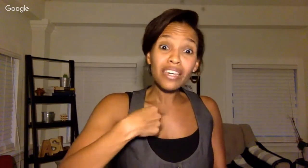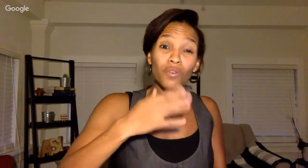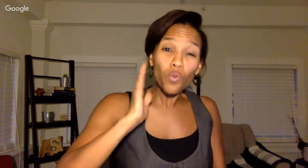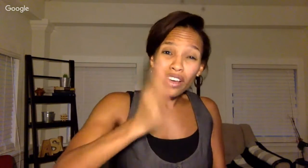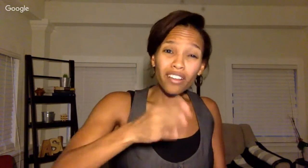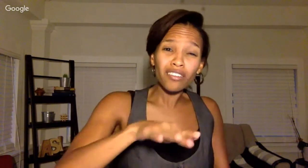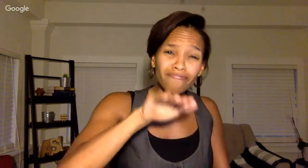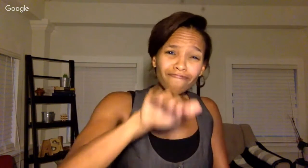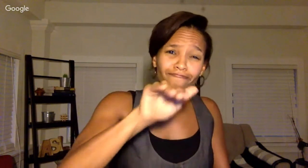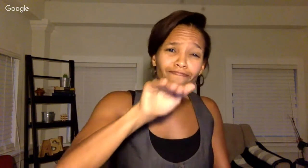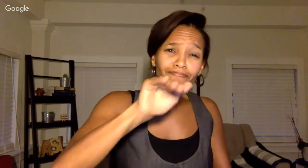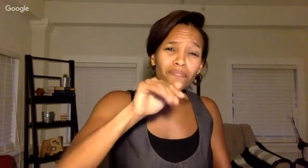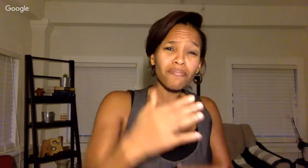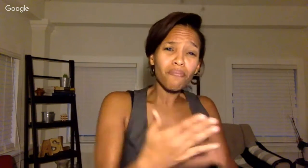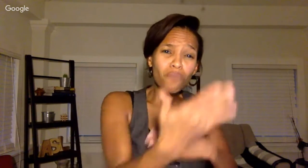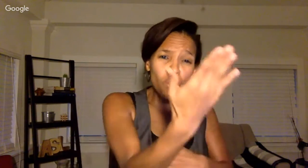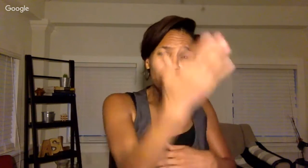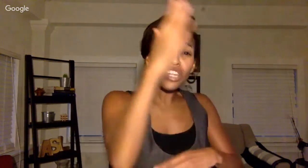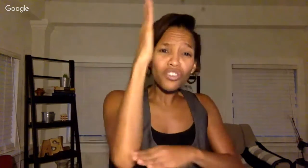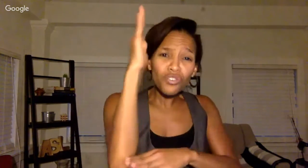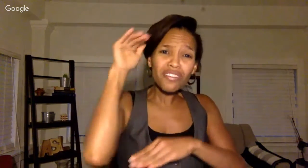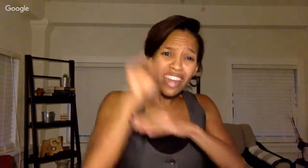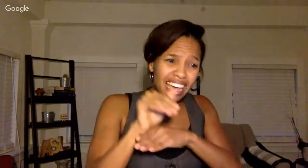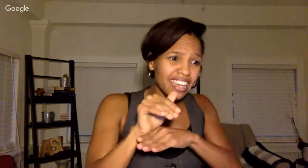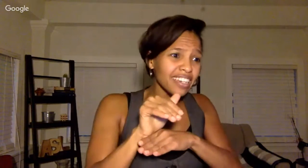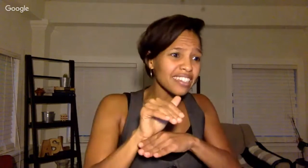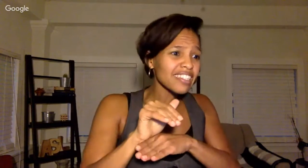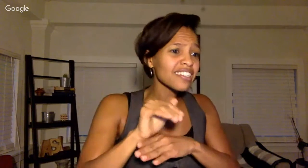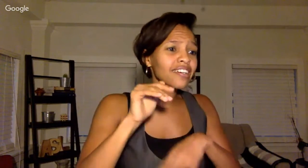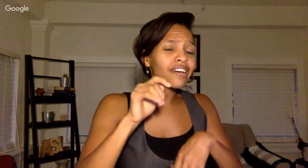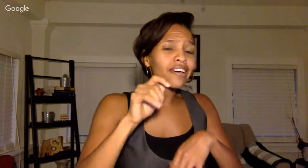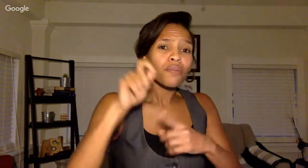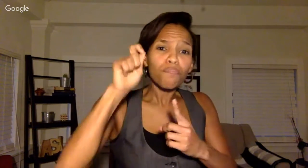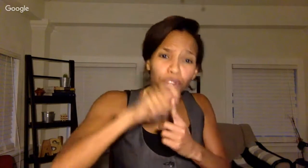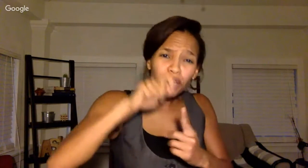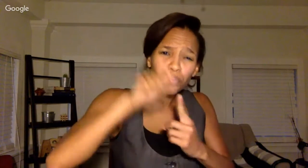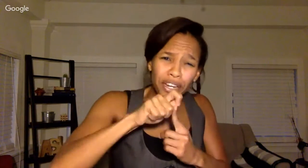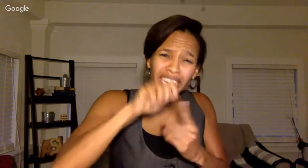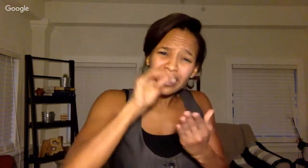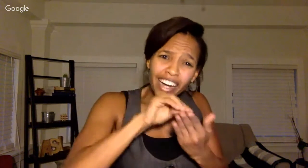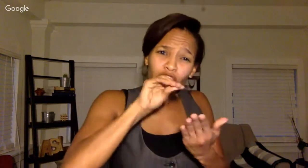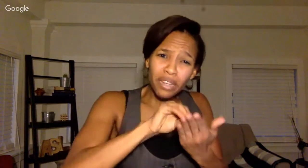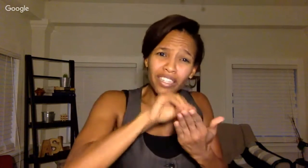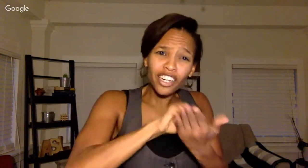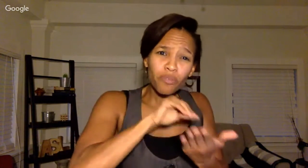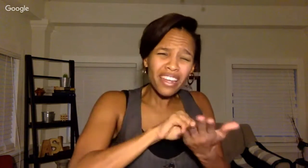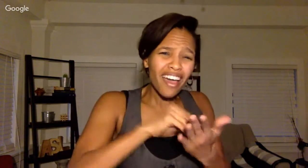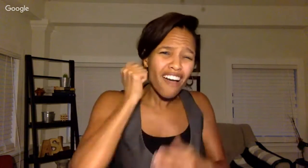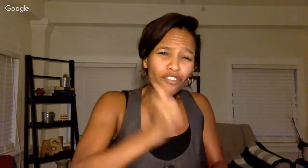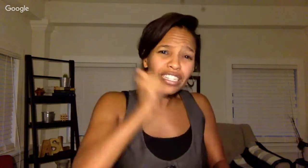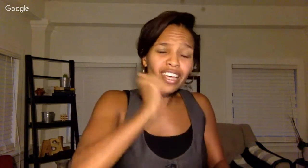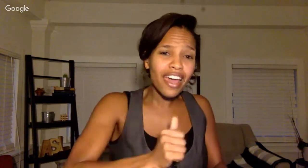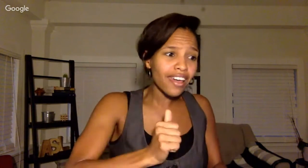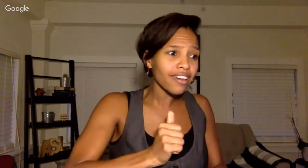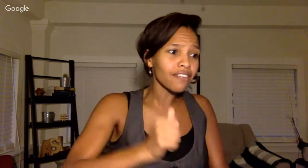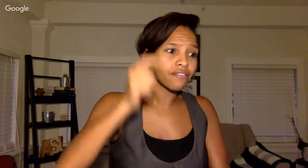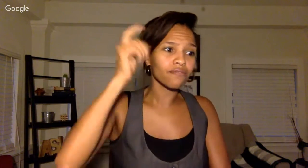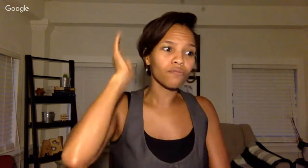Me, will, morning, noon, night, prick, prick, document, every day,